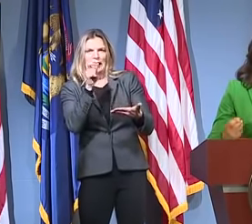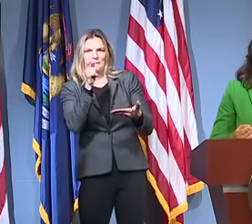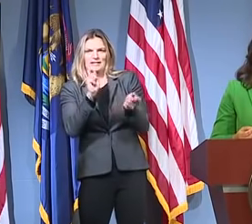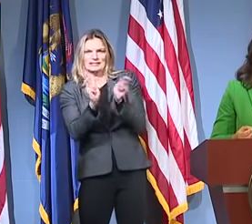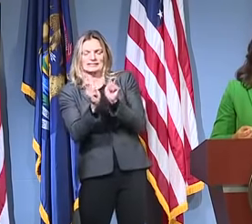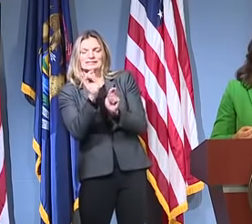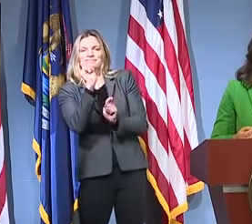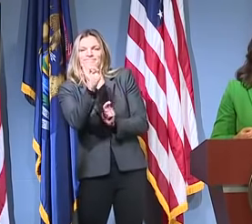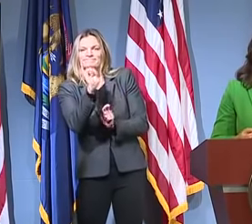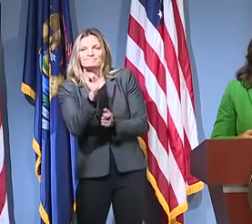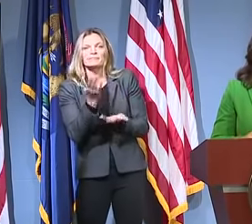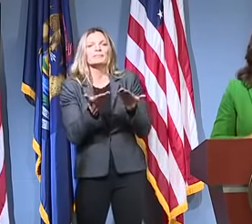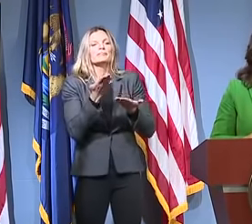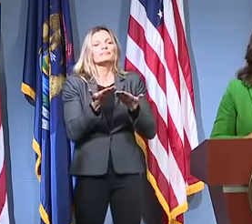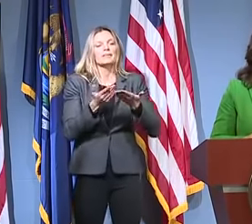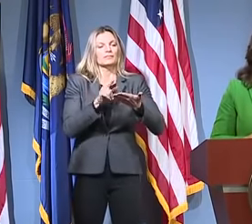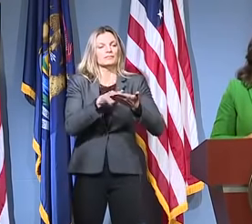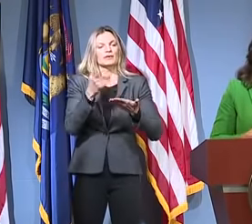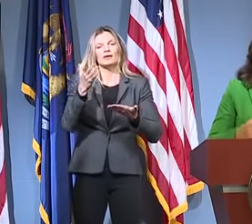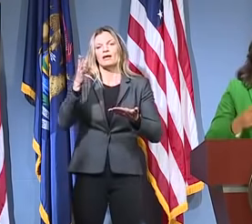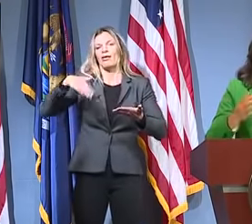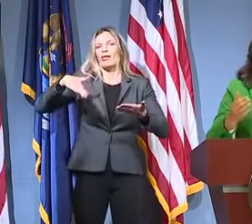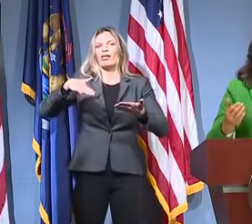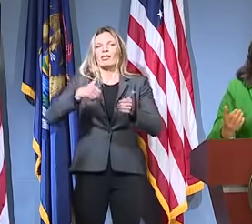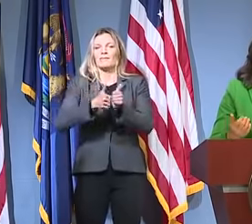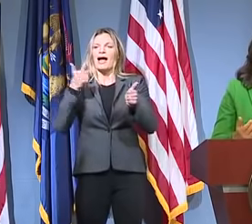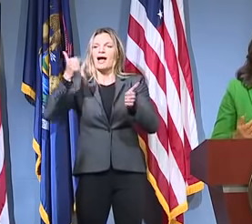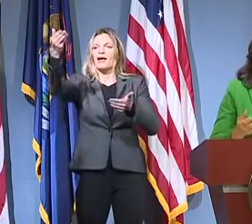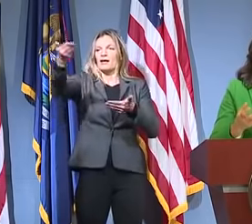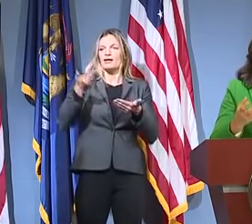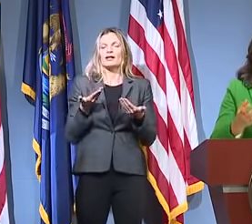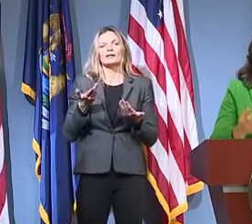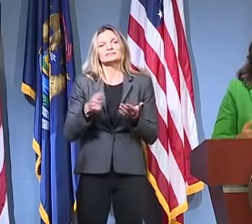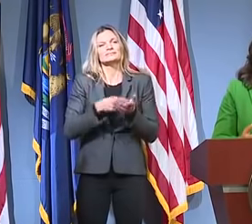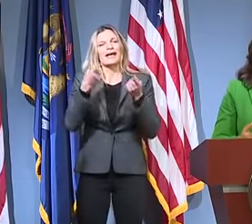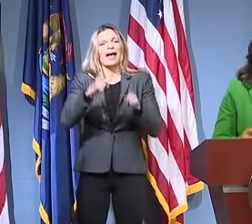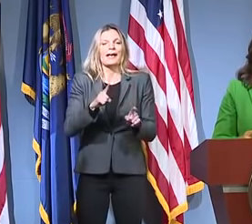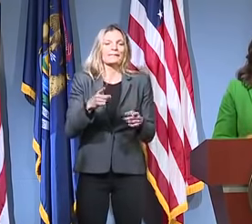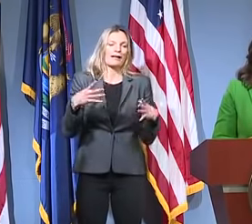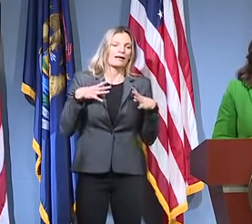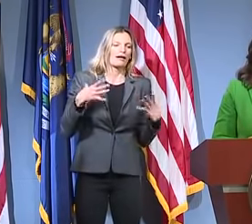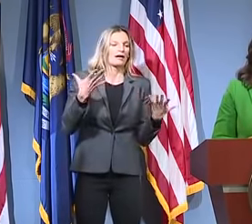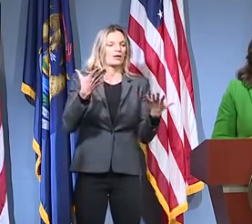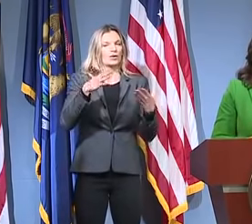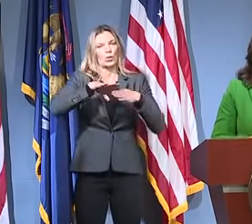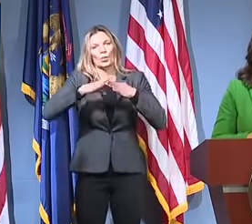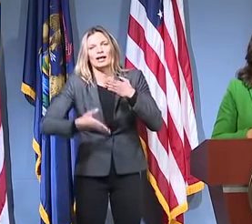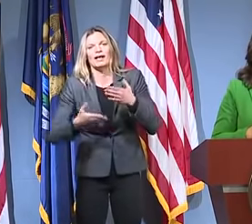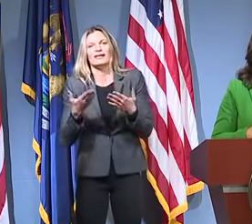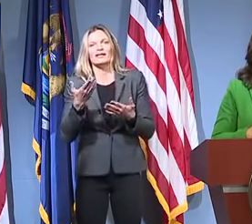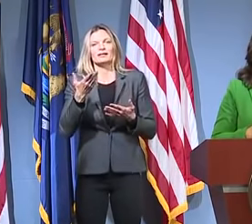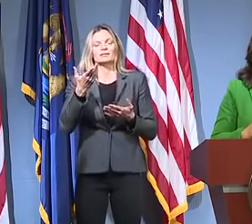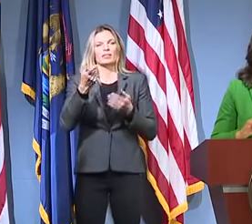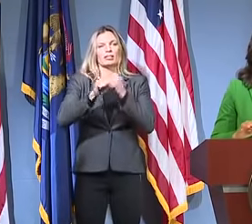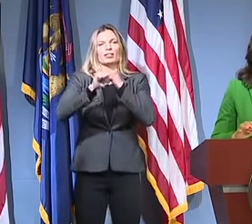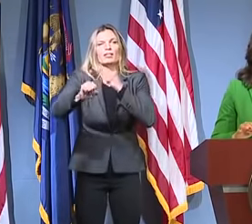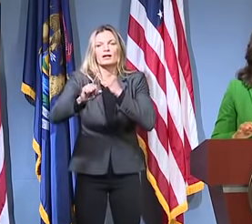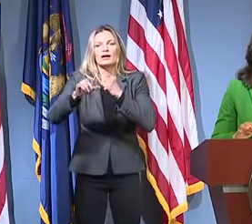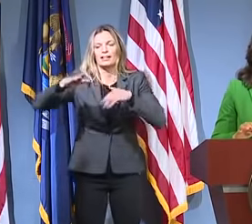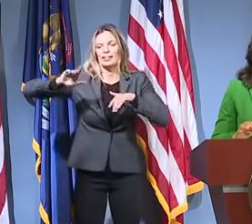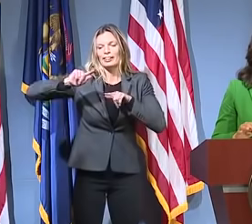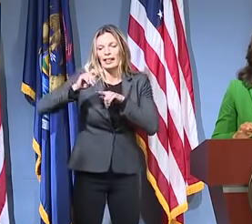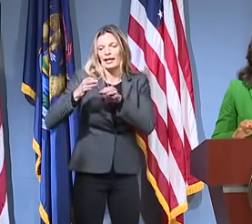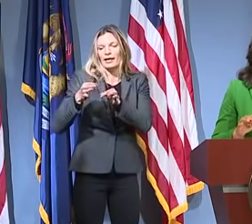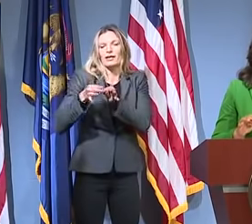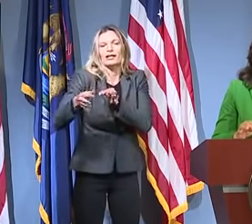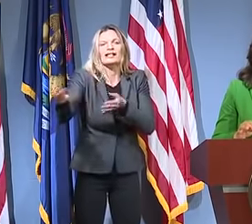area was slower to come in, or over the weekend. Sometimes the reporting lags. But I would say our